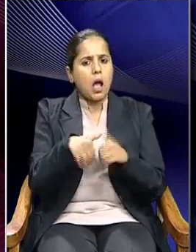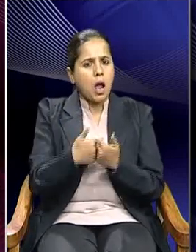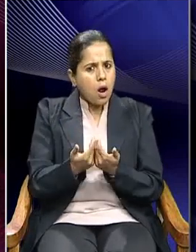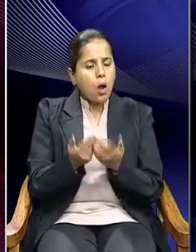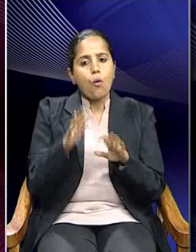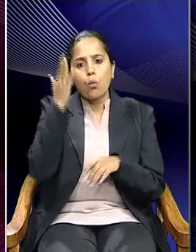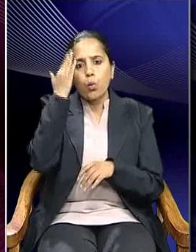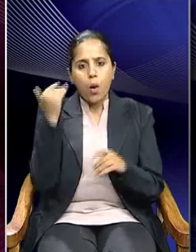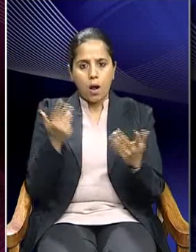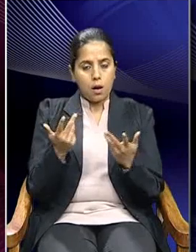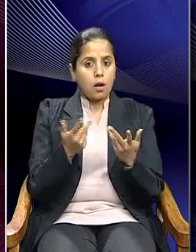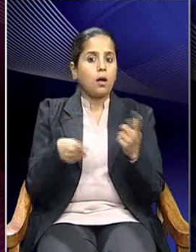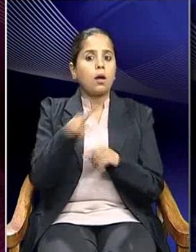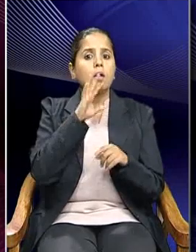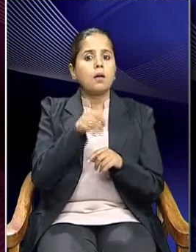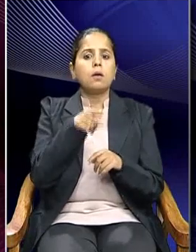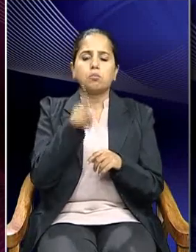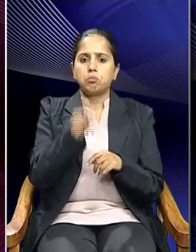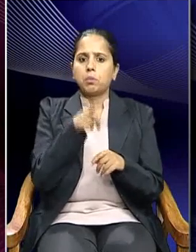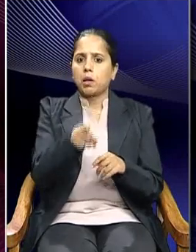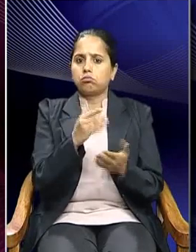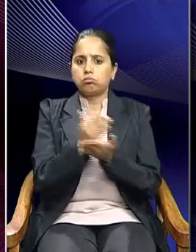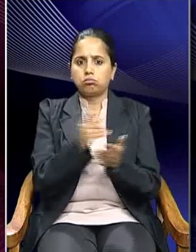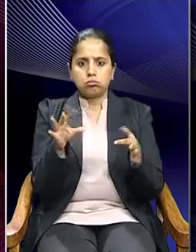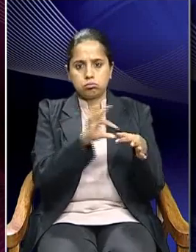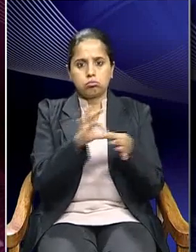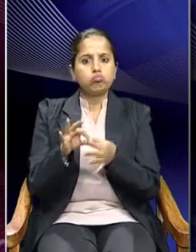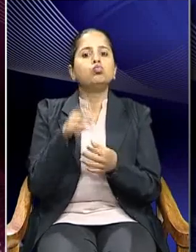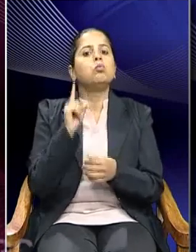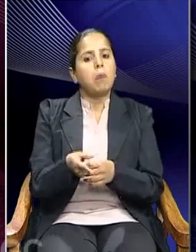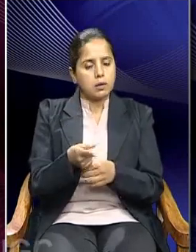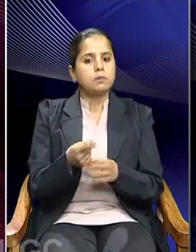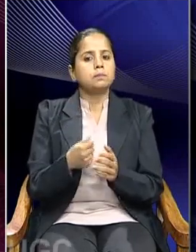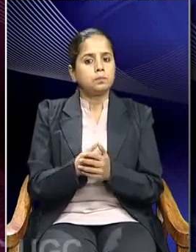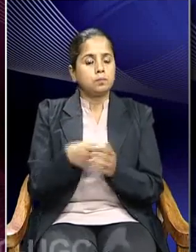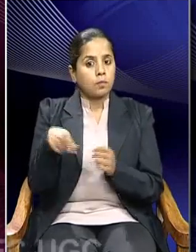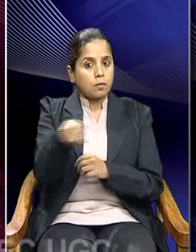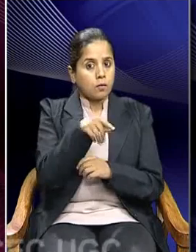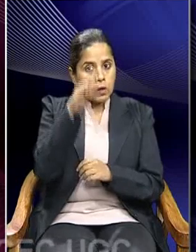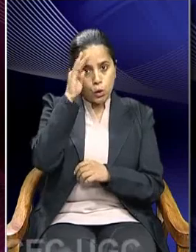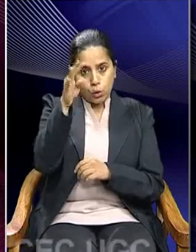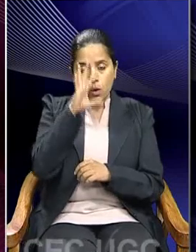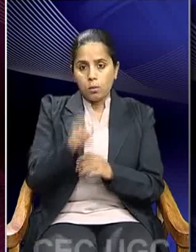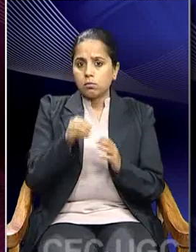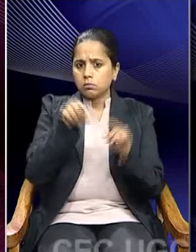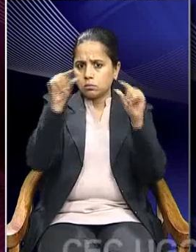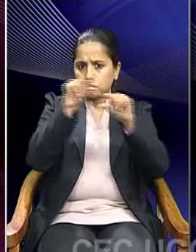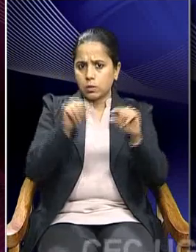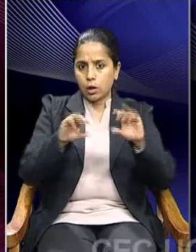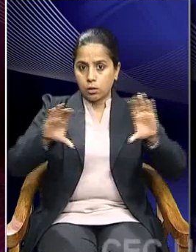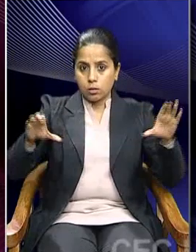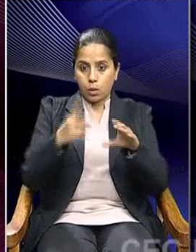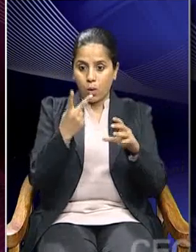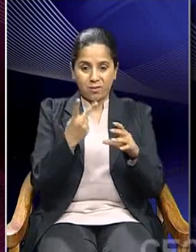and why events should be connected to each other. When these theoretical statements are grouped